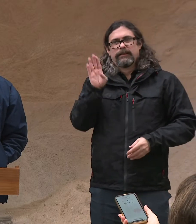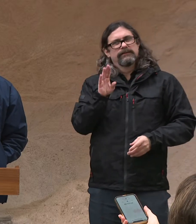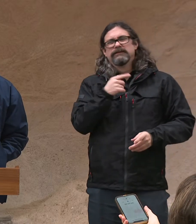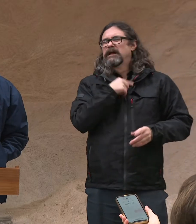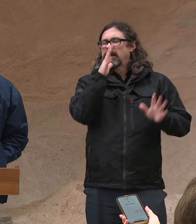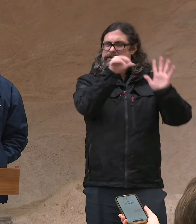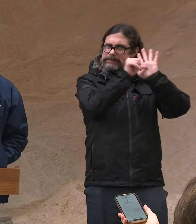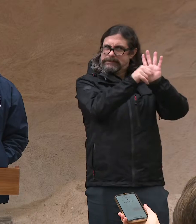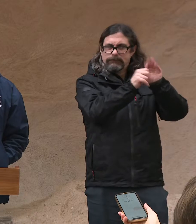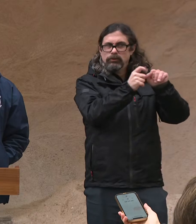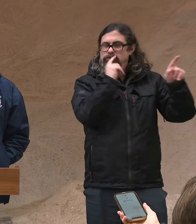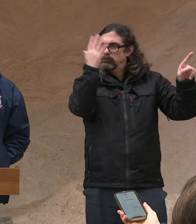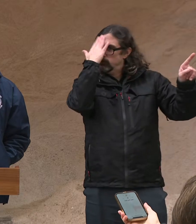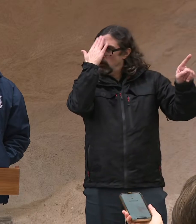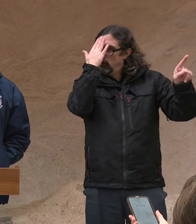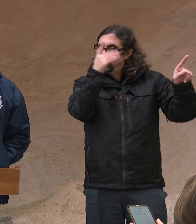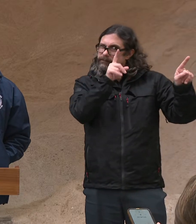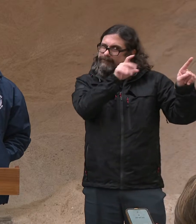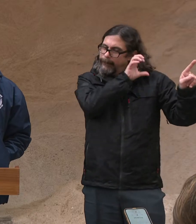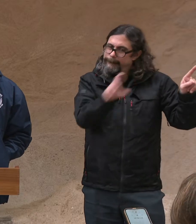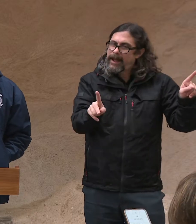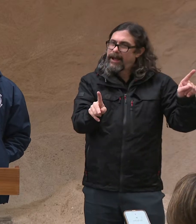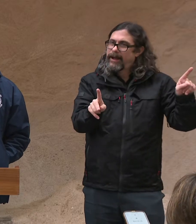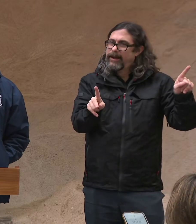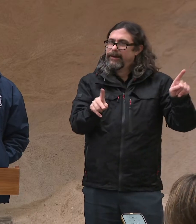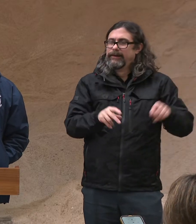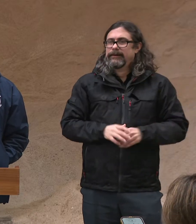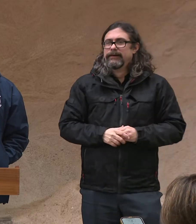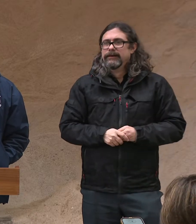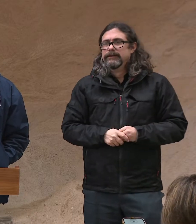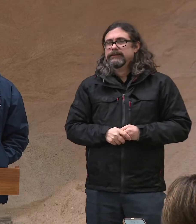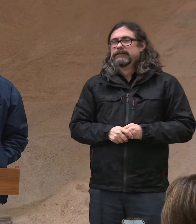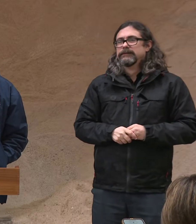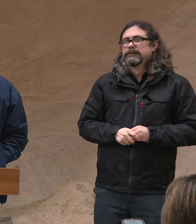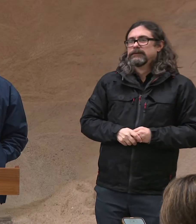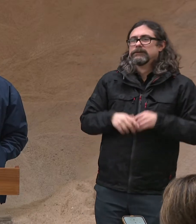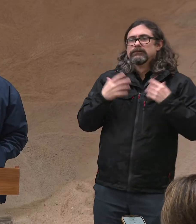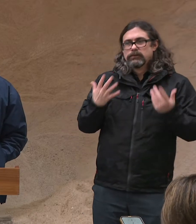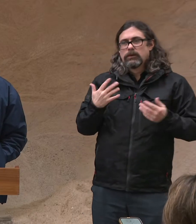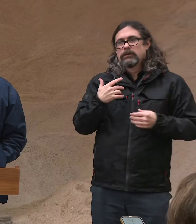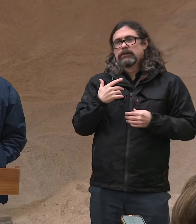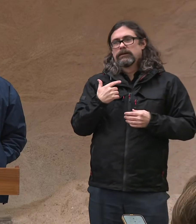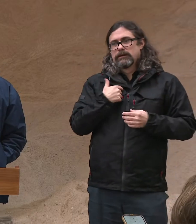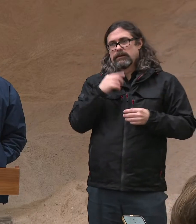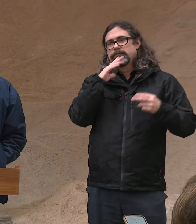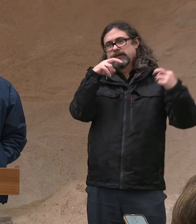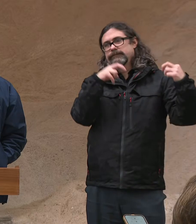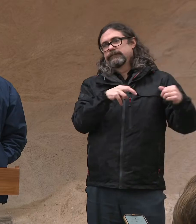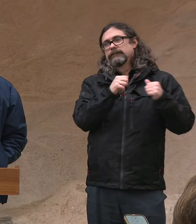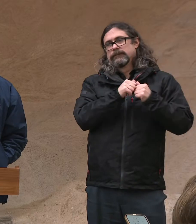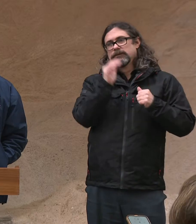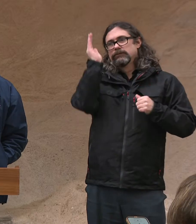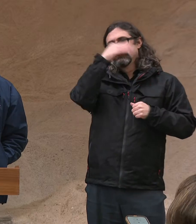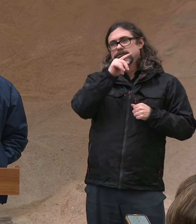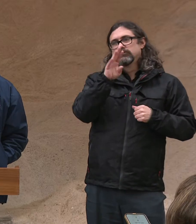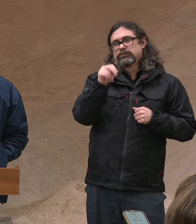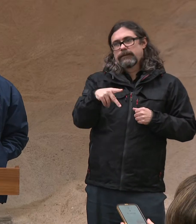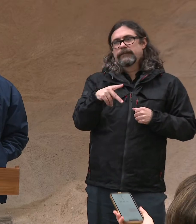my conversation with him was a high-level conversation of working together. I'm looking forward to meeting